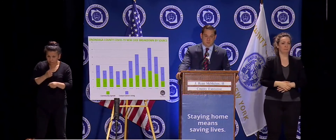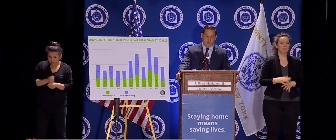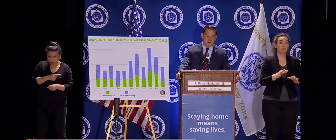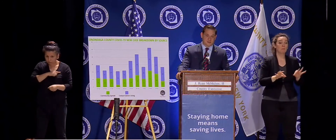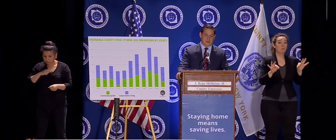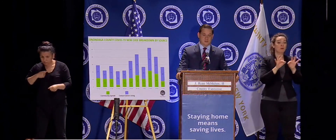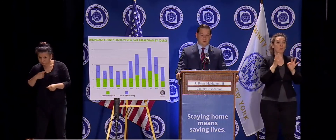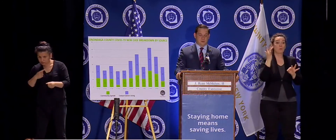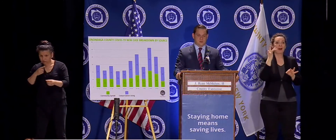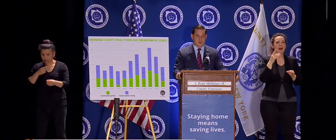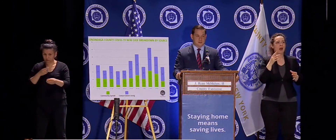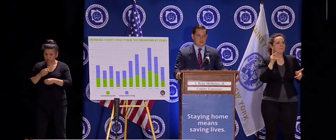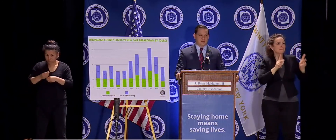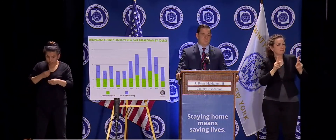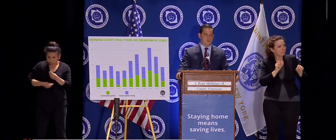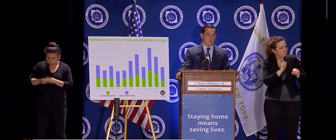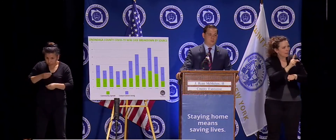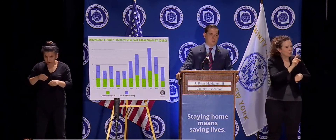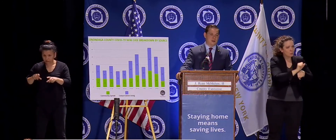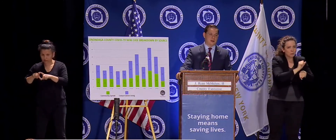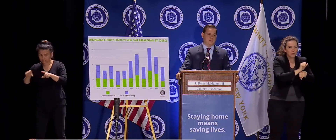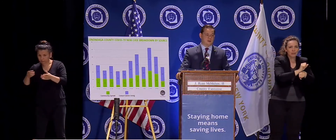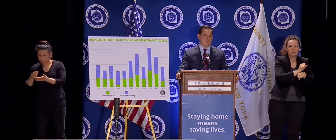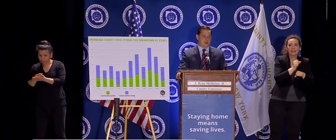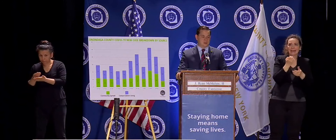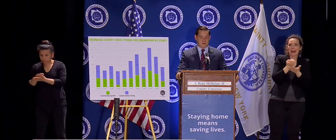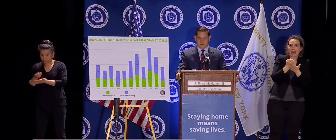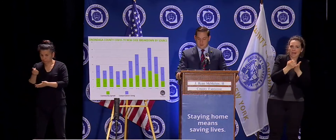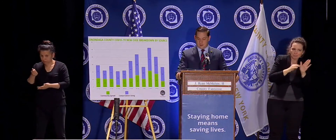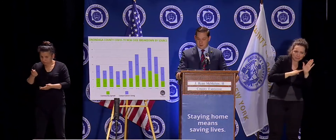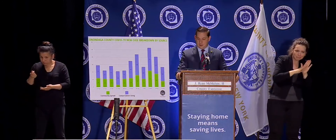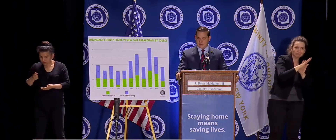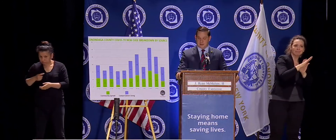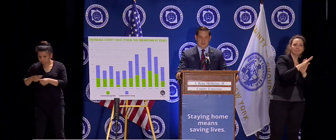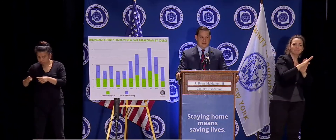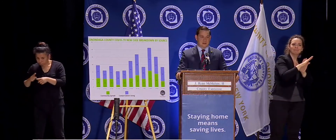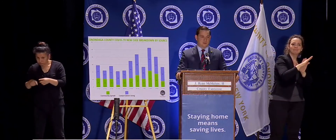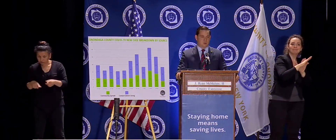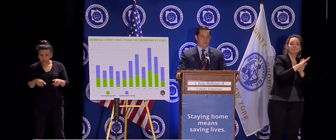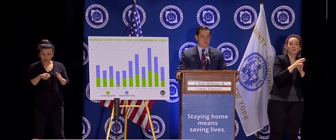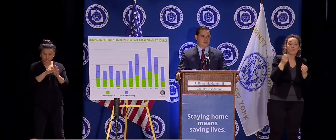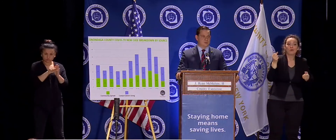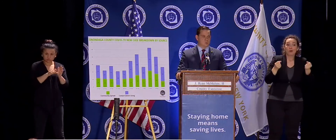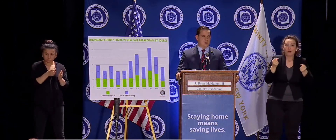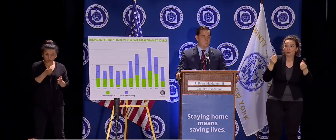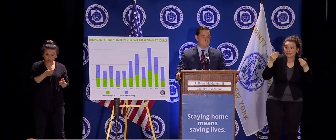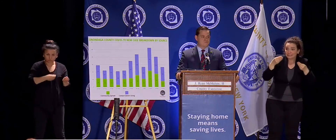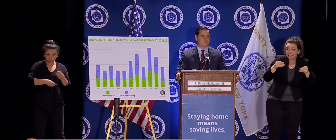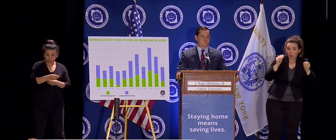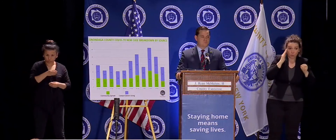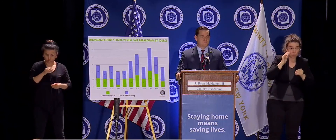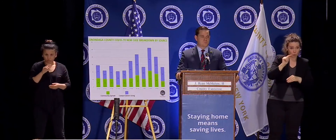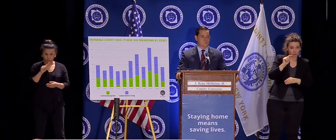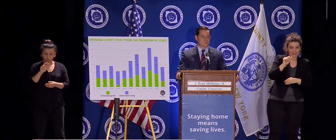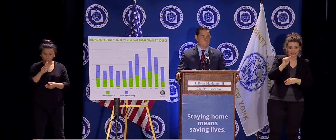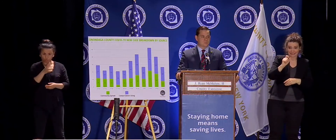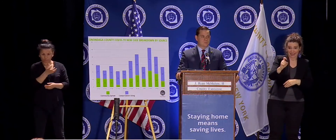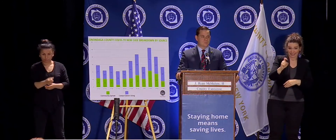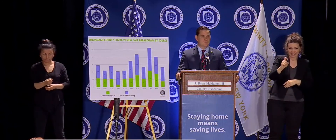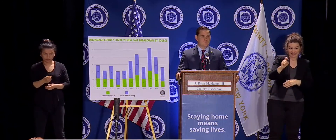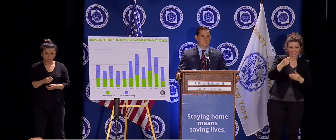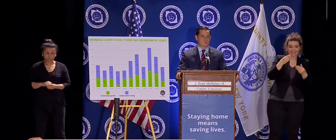And it's important to the state, too, because the state's going to get 4% on every in sales tax on every one of those sales as well.